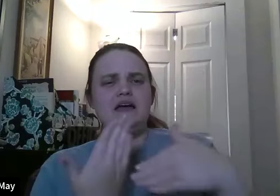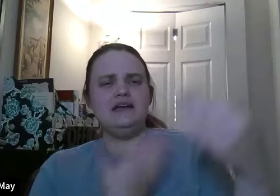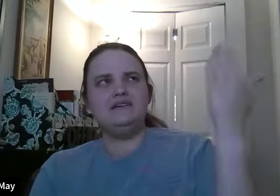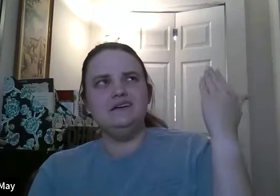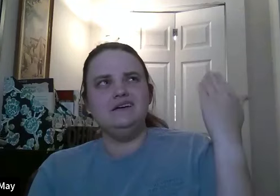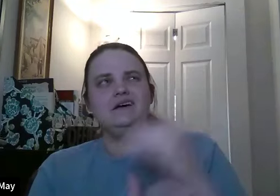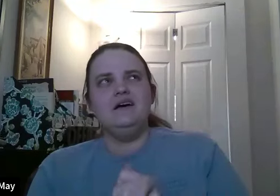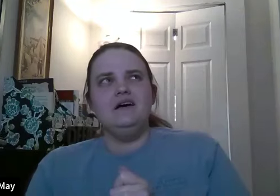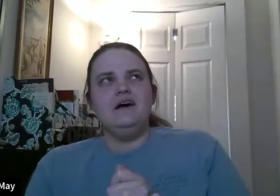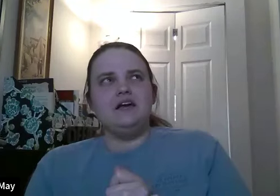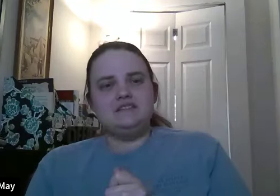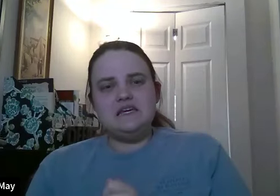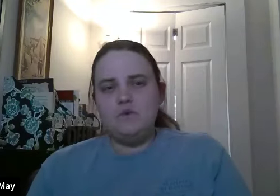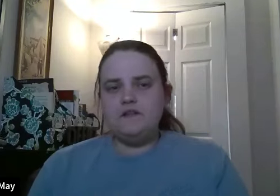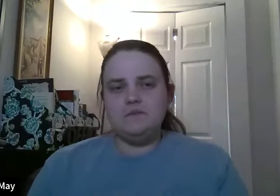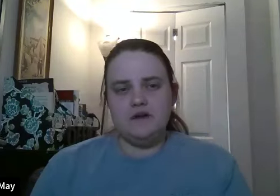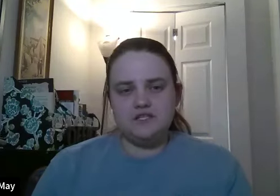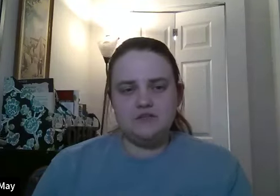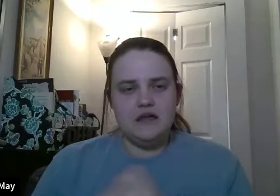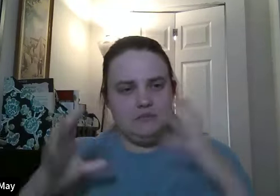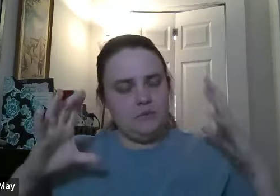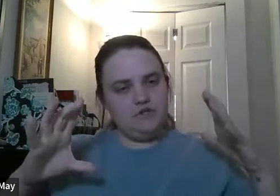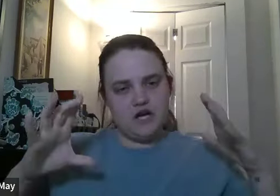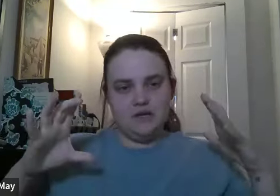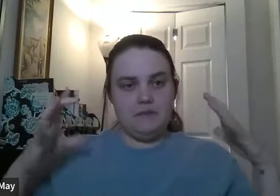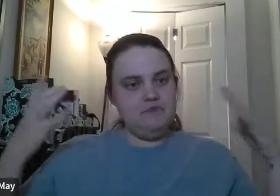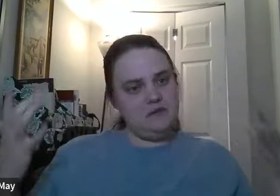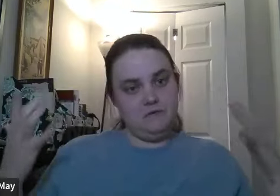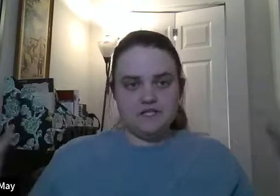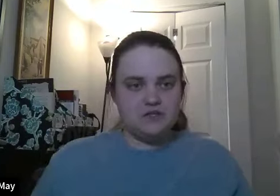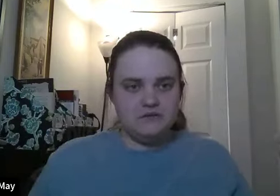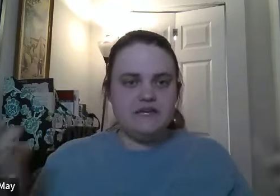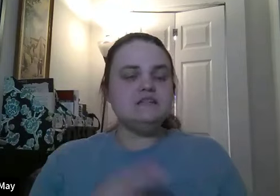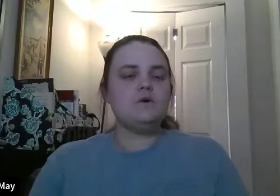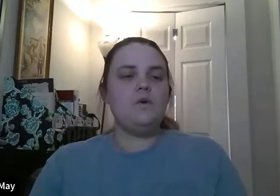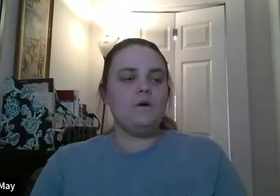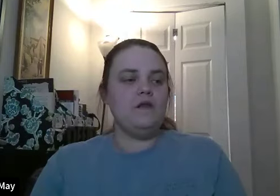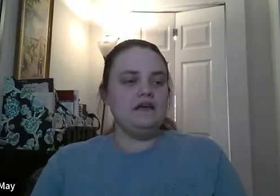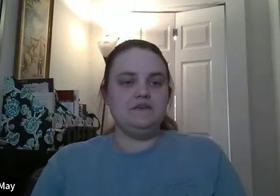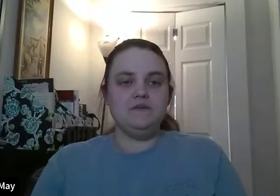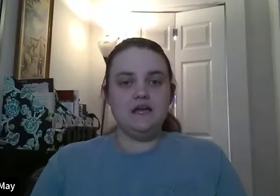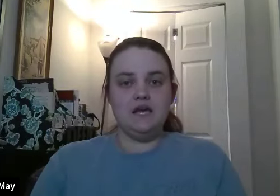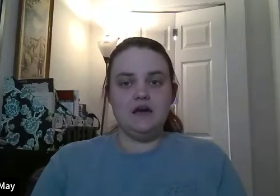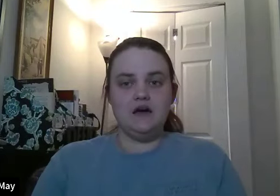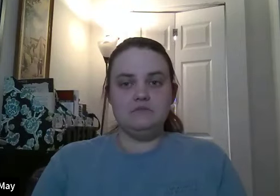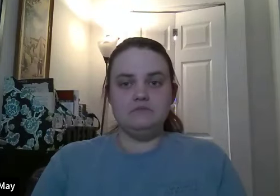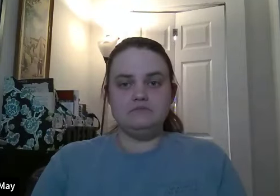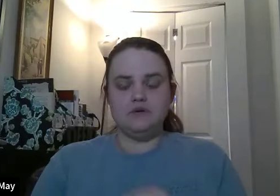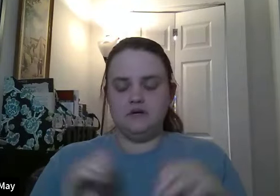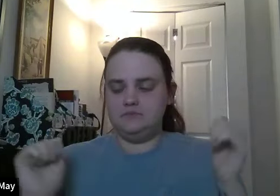like, I see it more for like professional, like when we're talking like a big professional event or like even like a